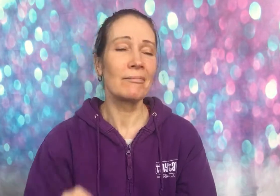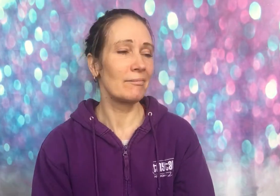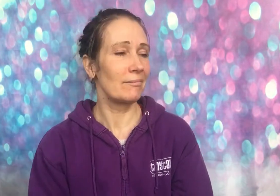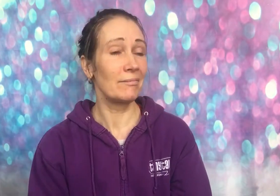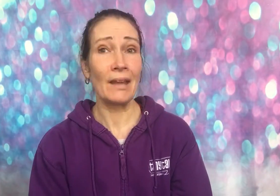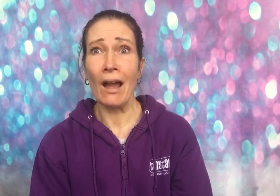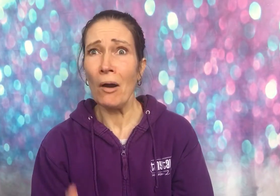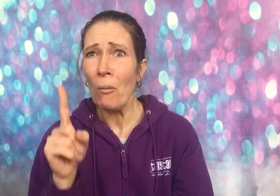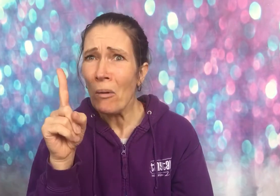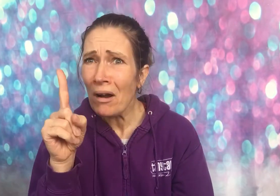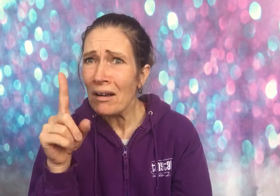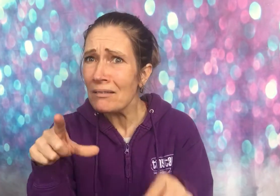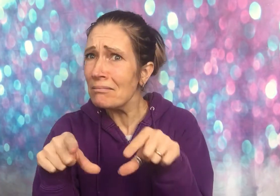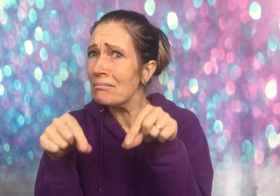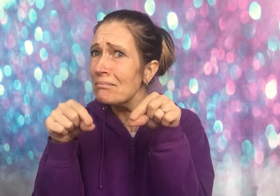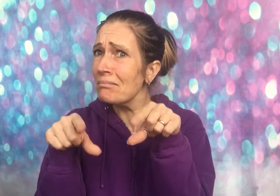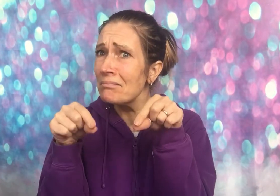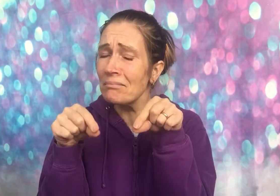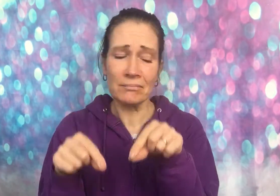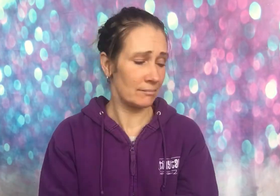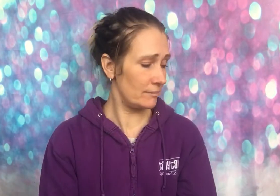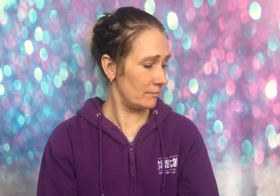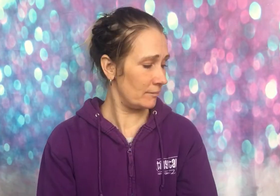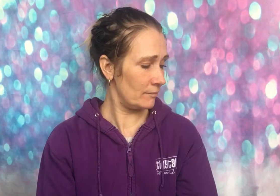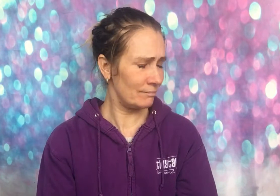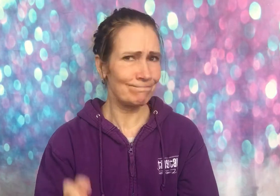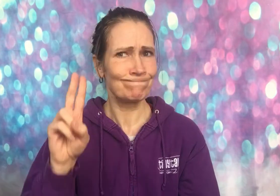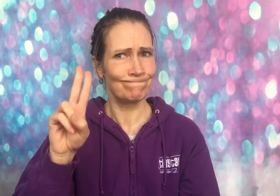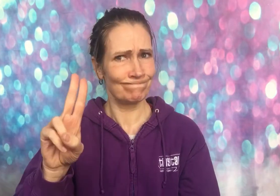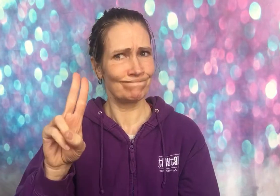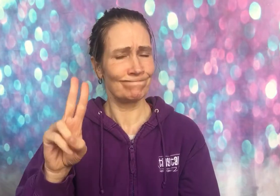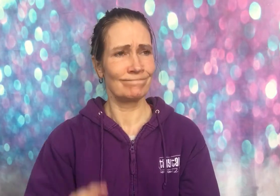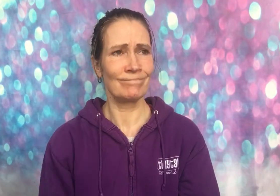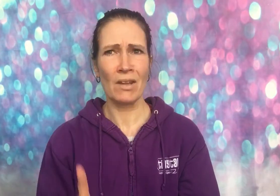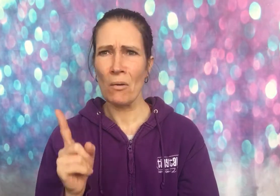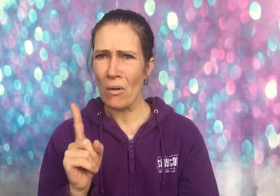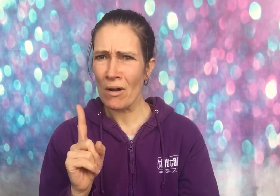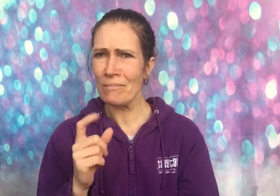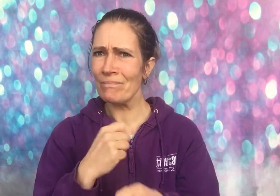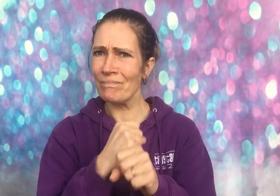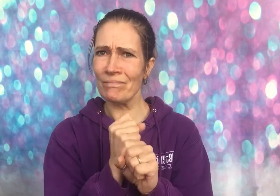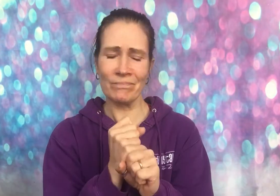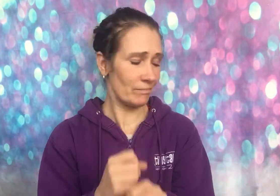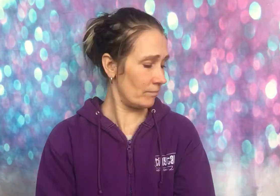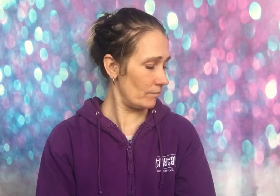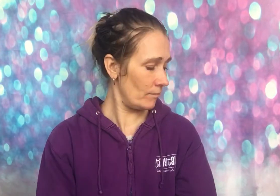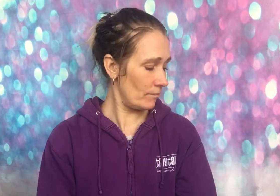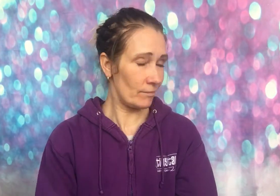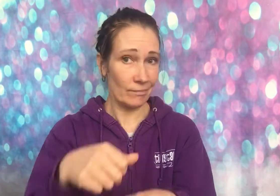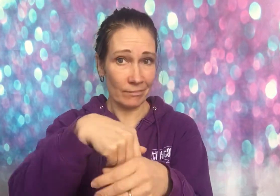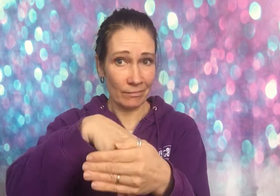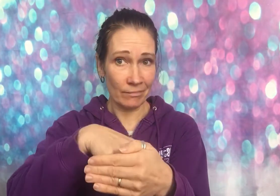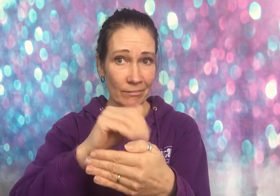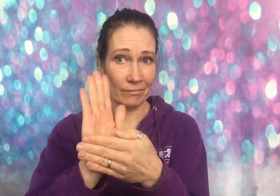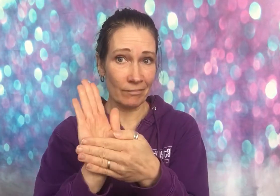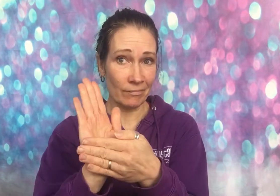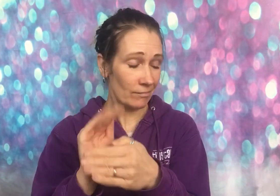one sock. But Fox needs two. What can he do? Open the box, at last two